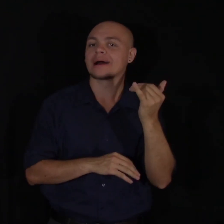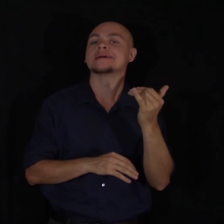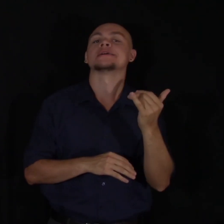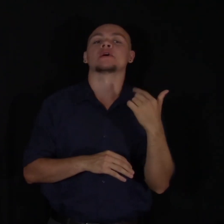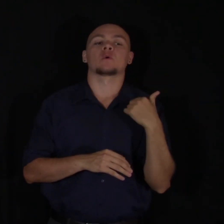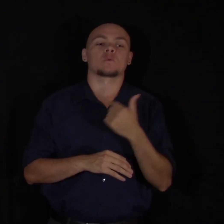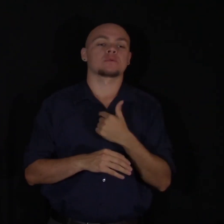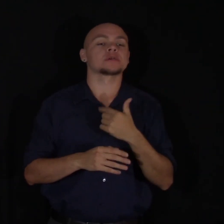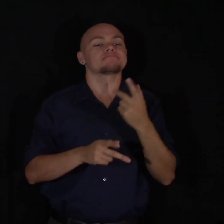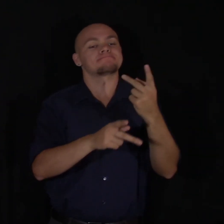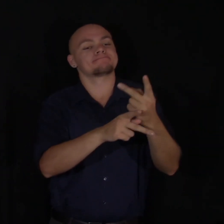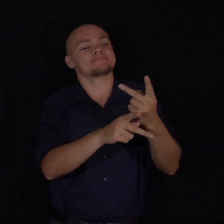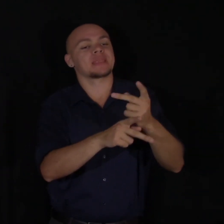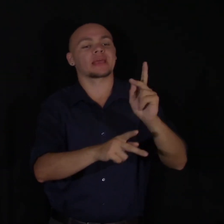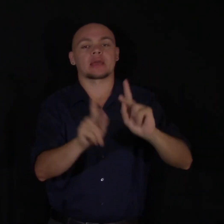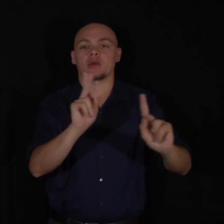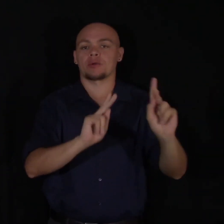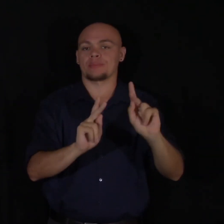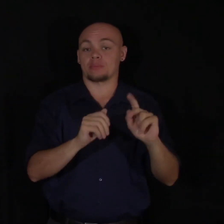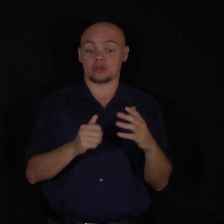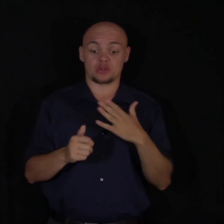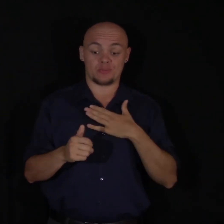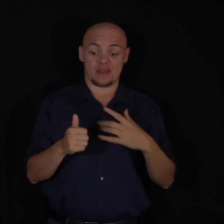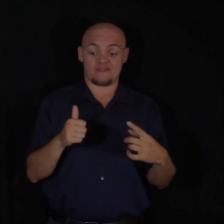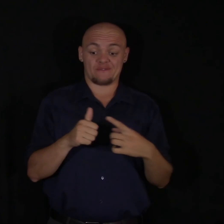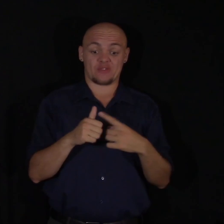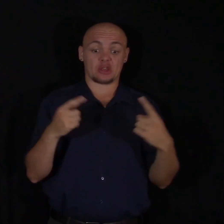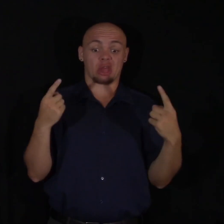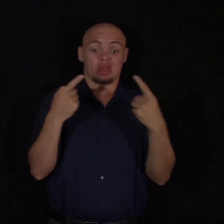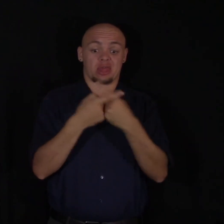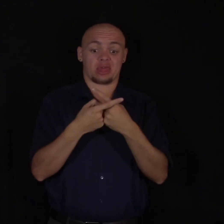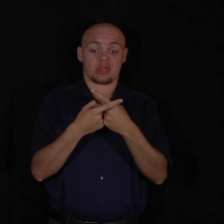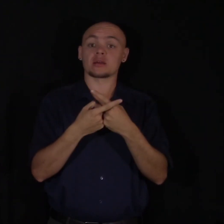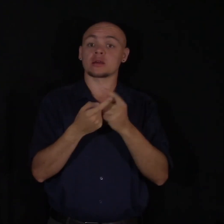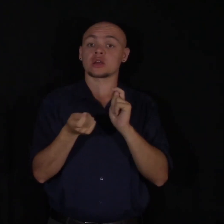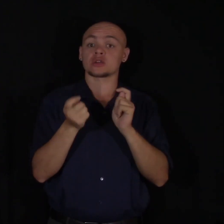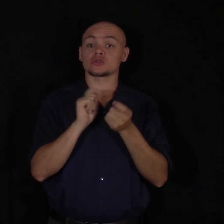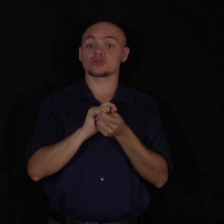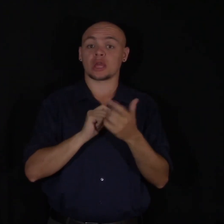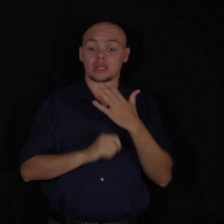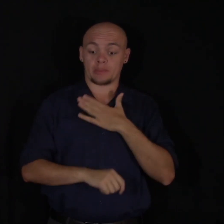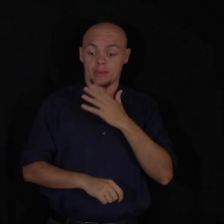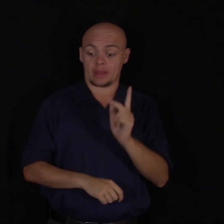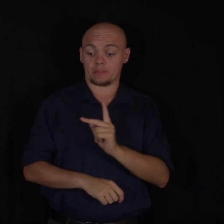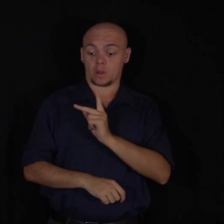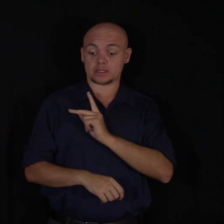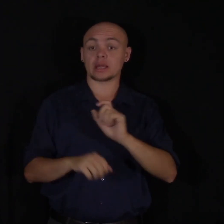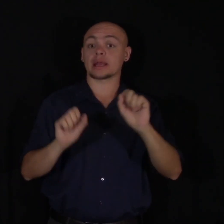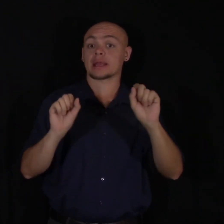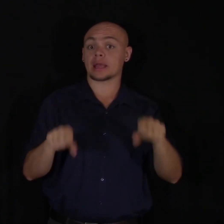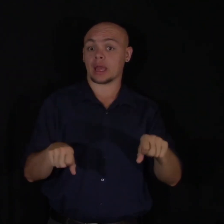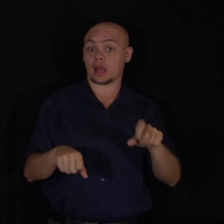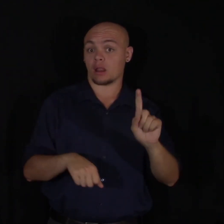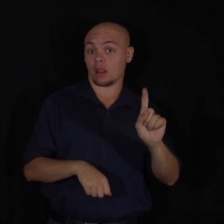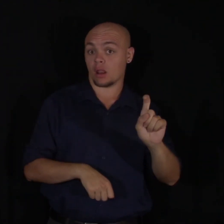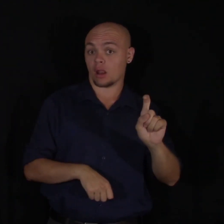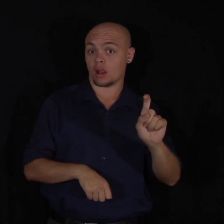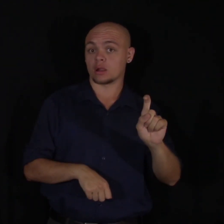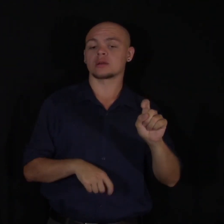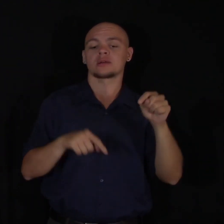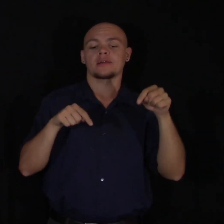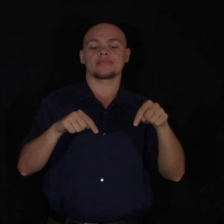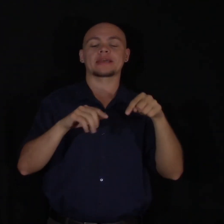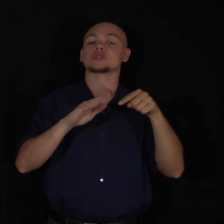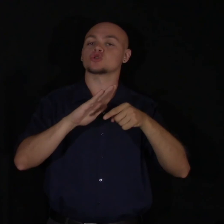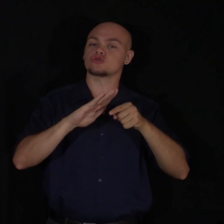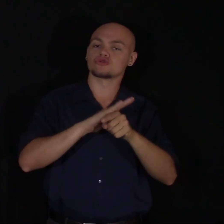So, to answer my first dilemma is, can I change my personality? I think through this